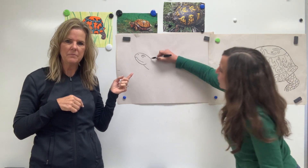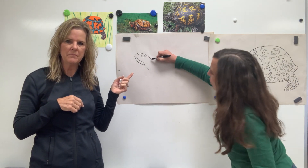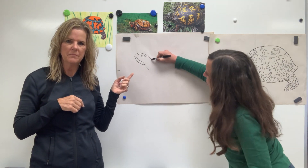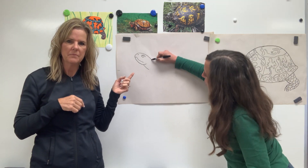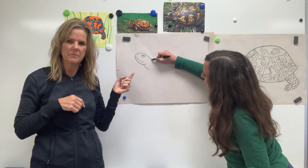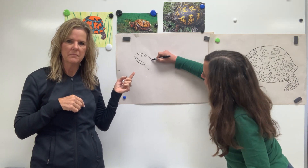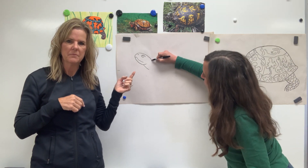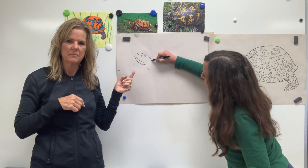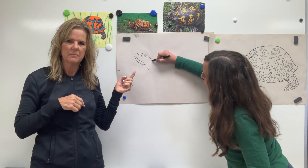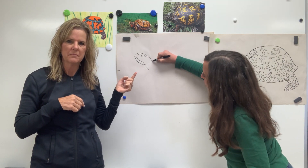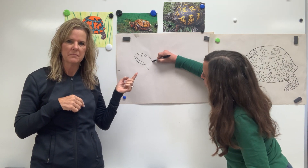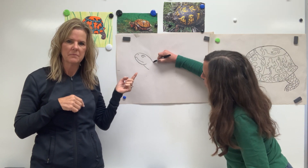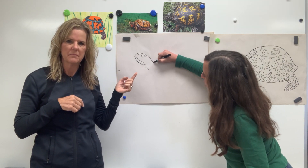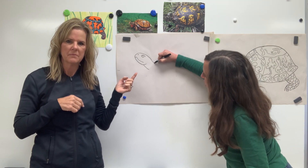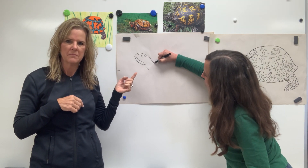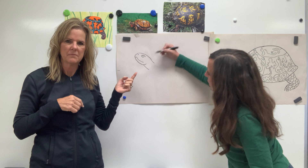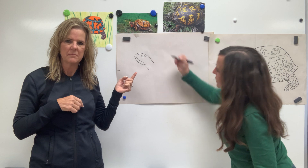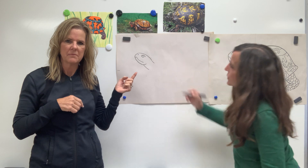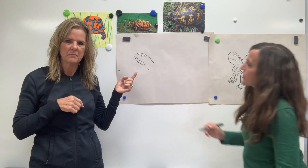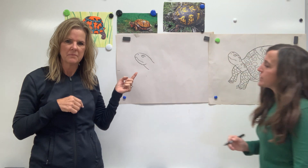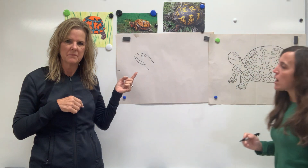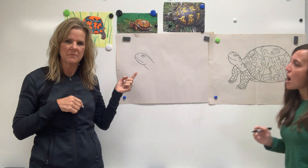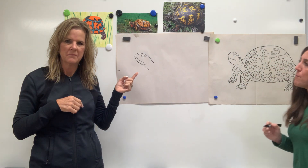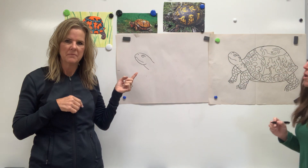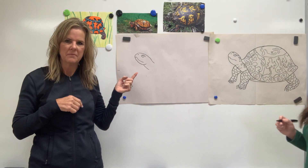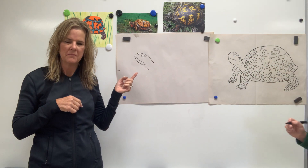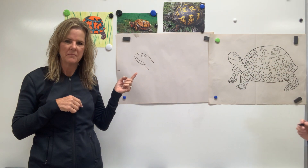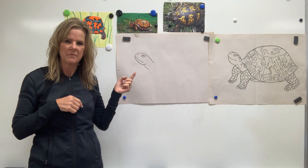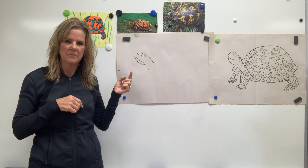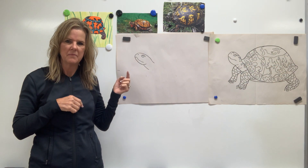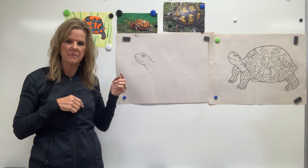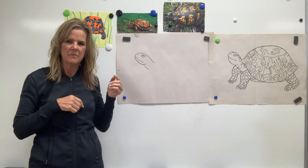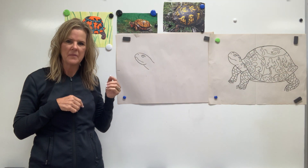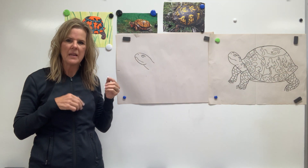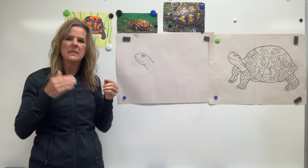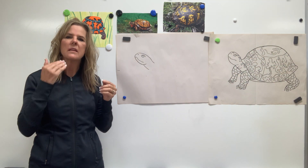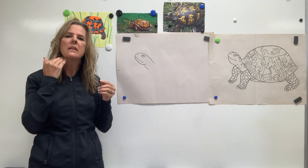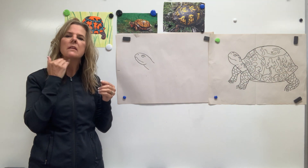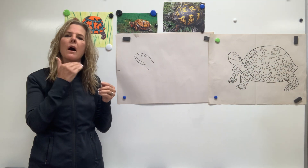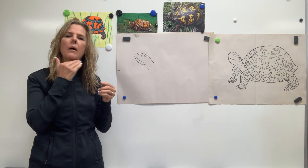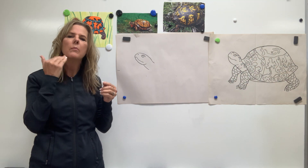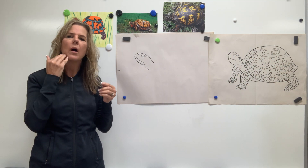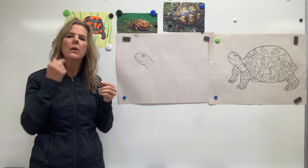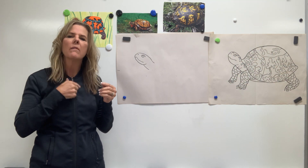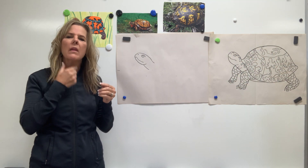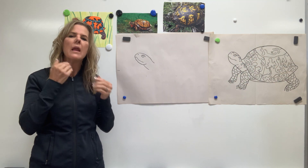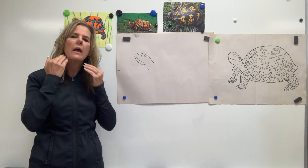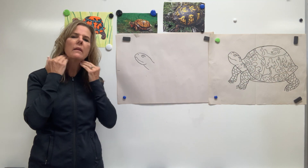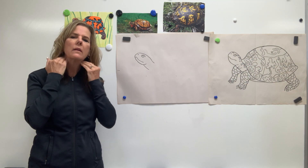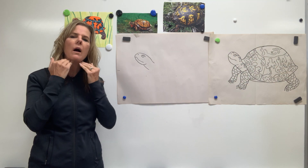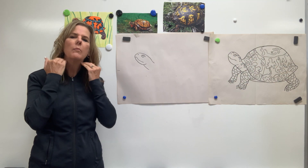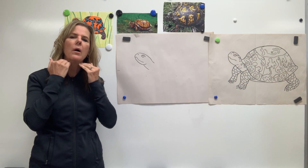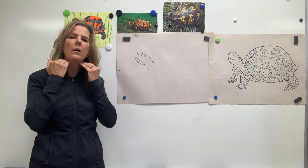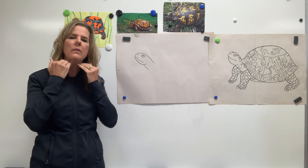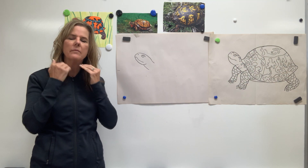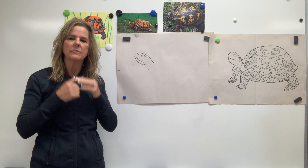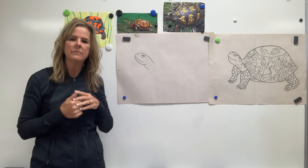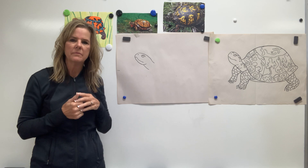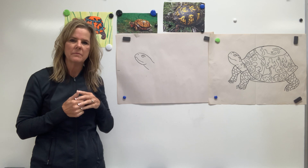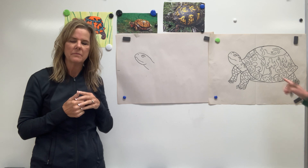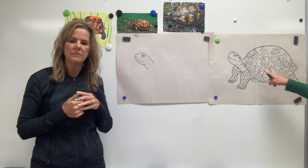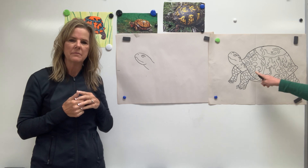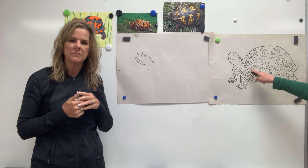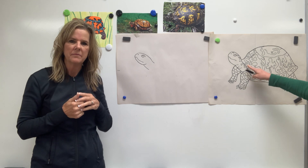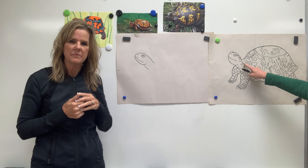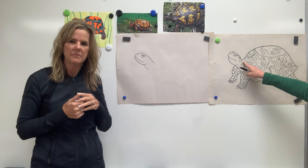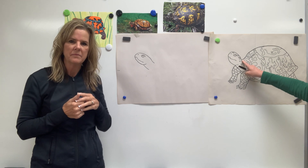curve for the top part of his neck. And then we're gonna go ahead and